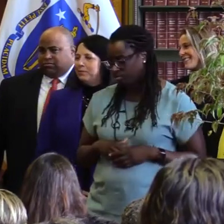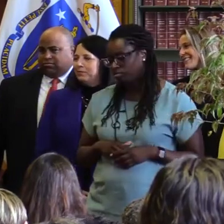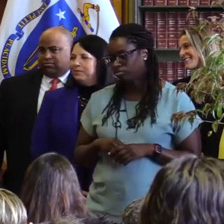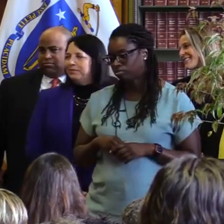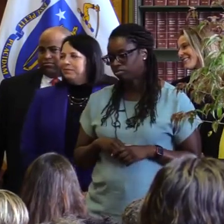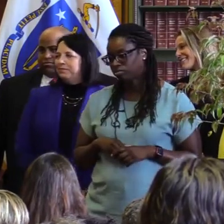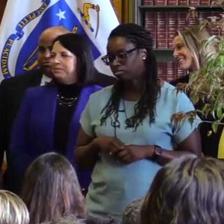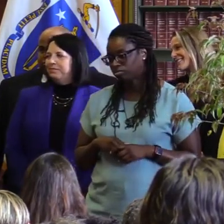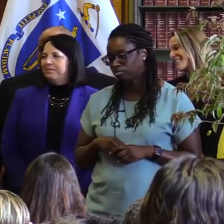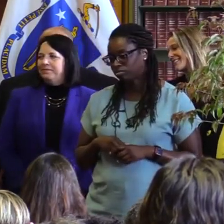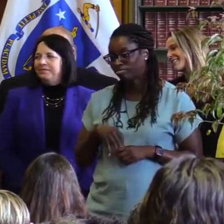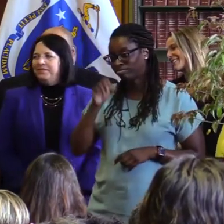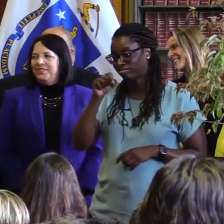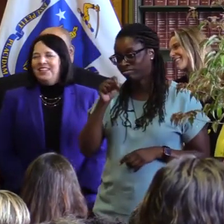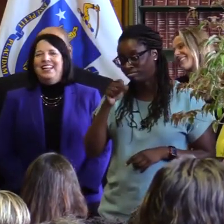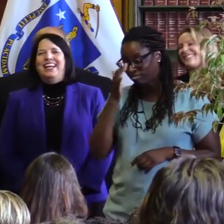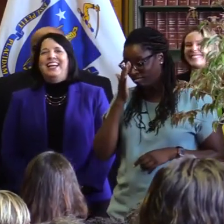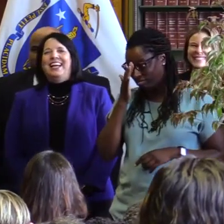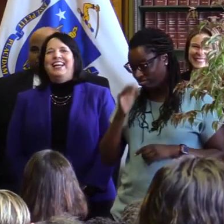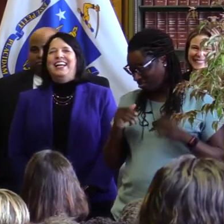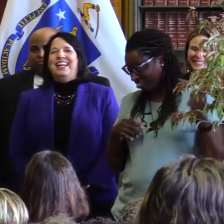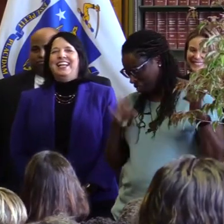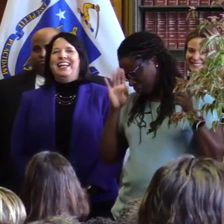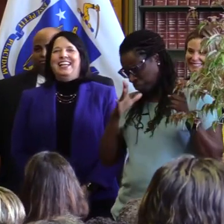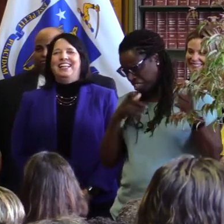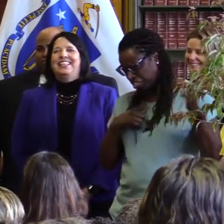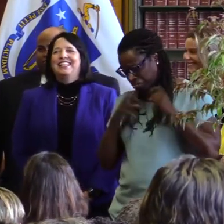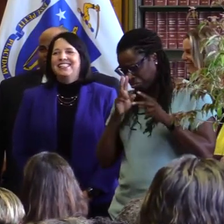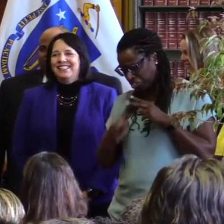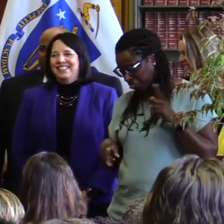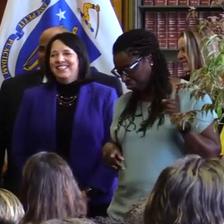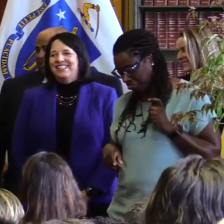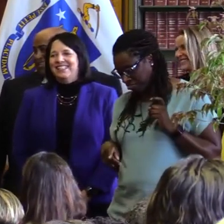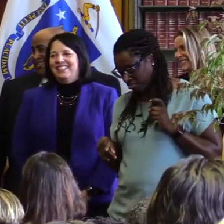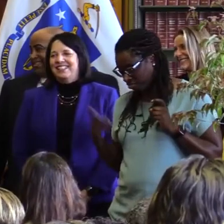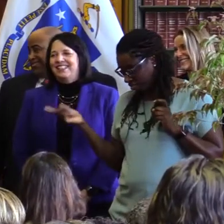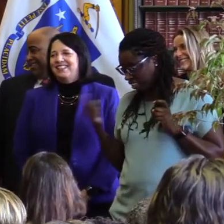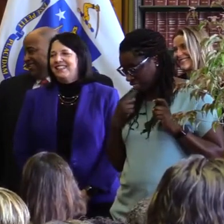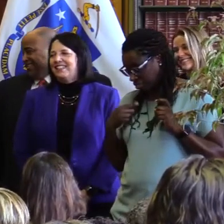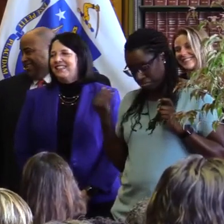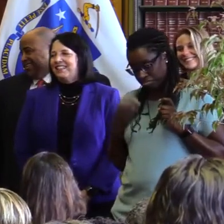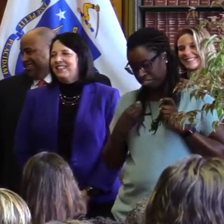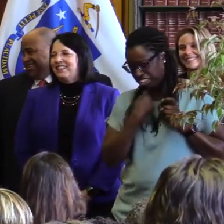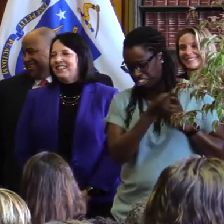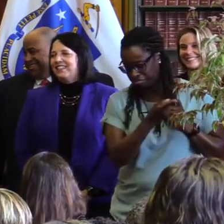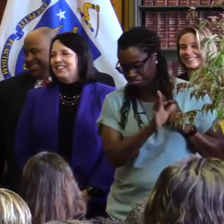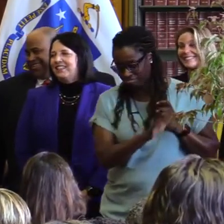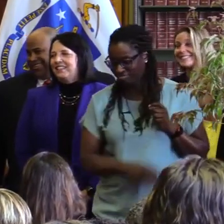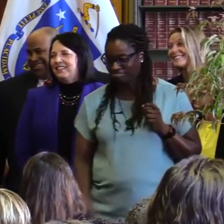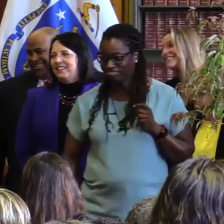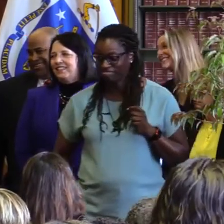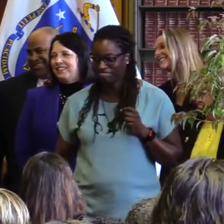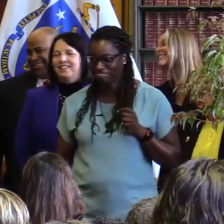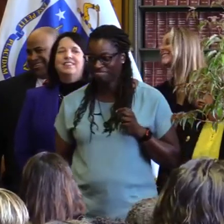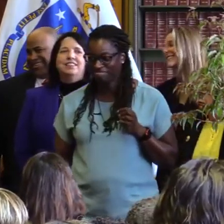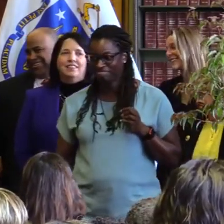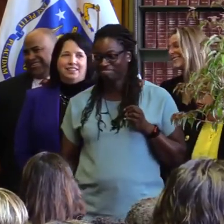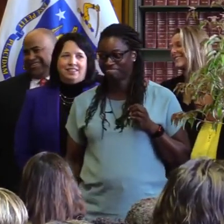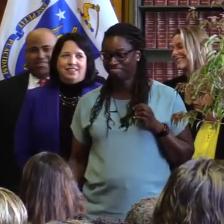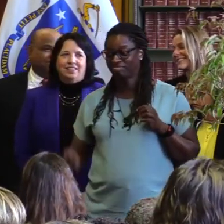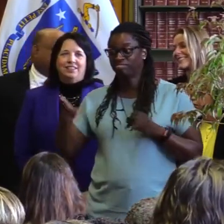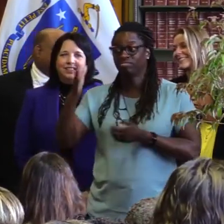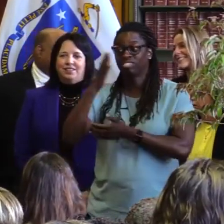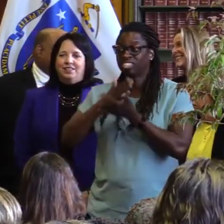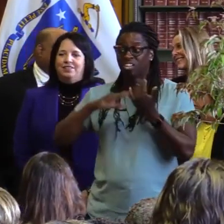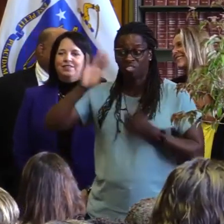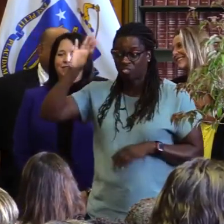Okay, and here's what I was told I could say. Know that some of that funding, you know, the federal funding is still in the process of being let